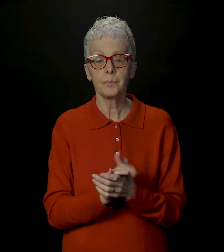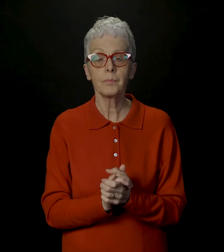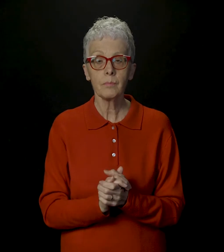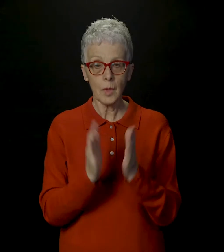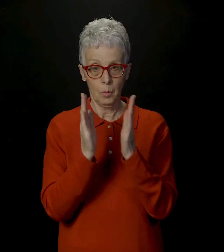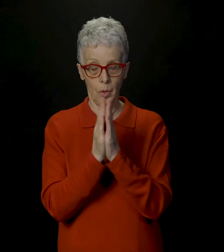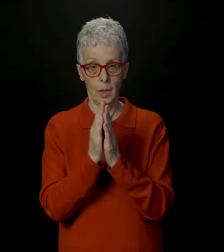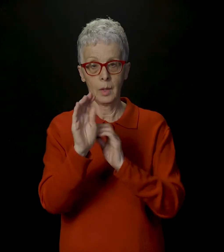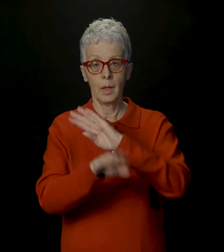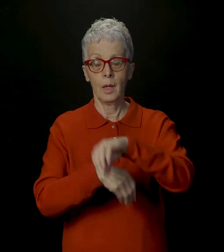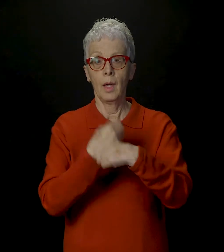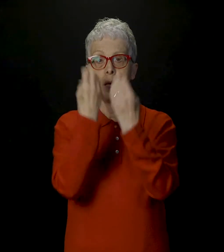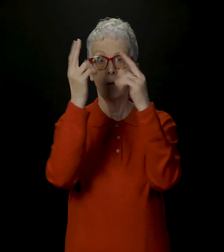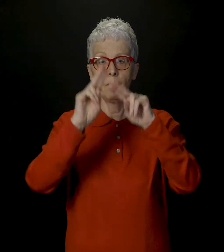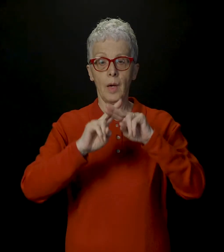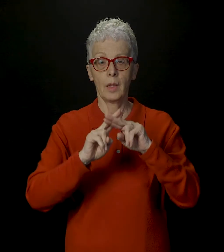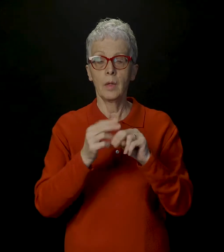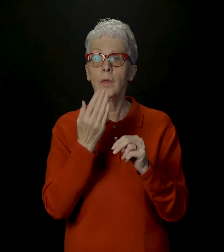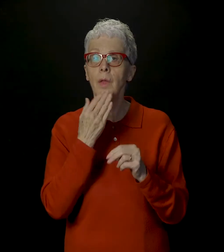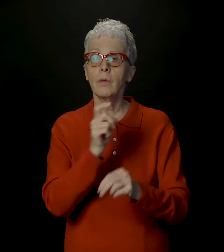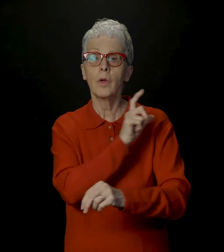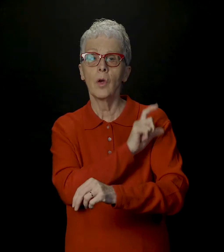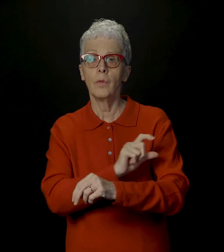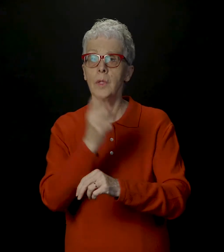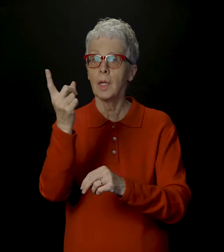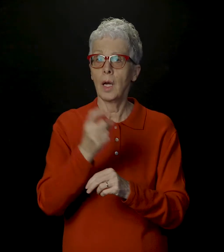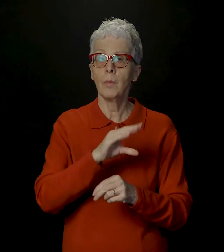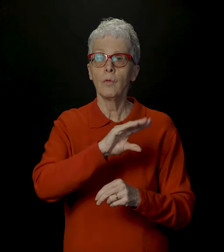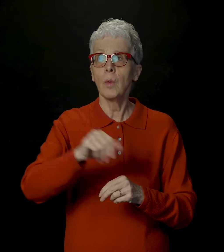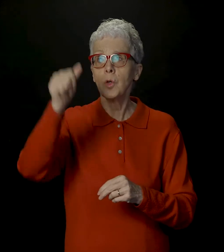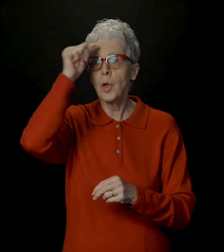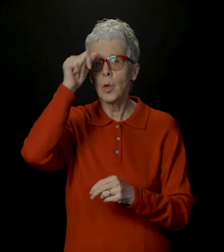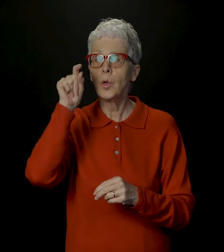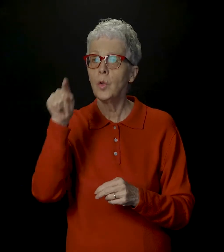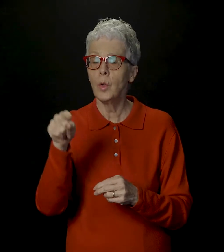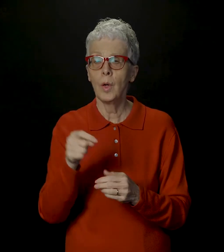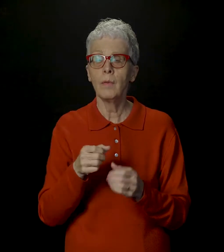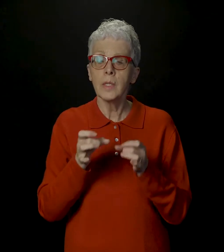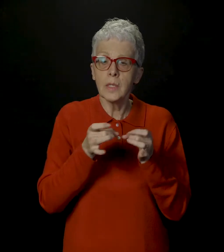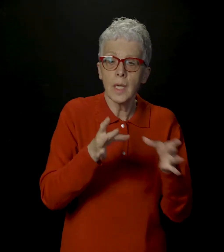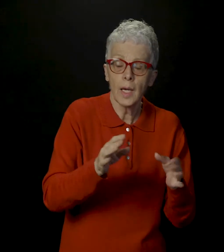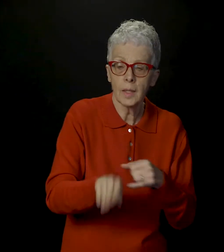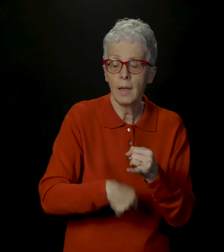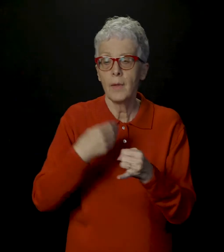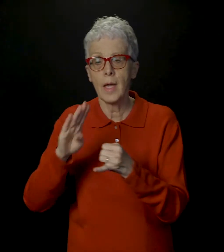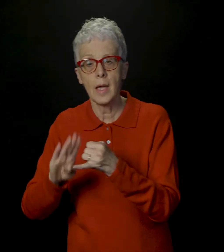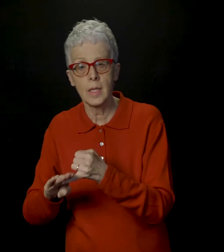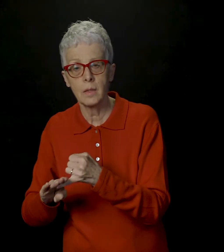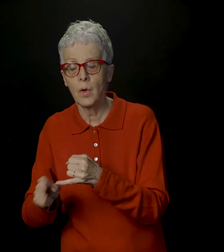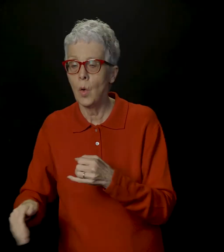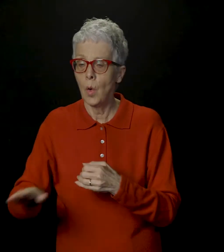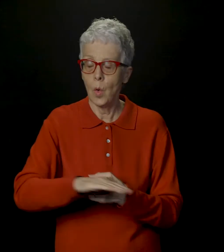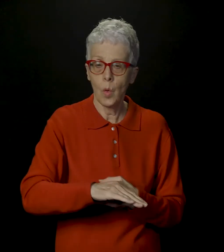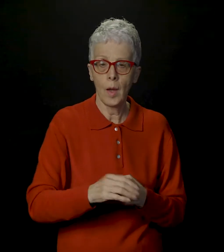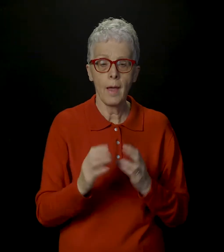Let's pray Heavenly Father We thank you for the confidence That comes from knowing That you are the Alpha and Omega The beginning and the